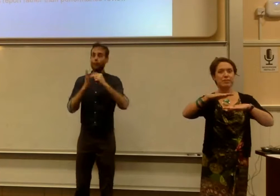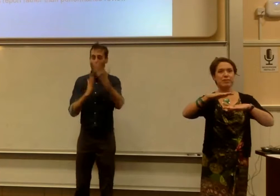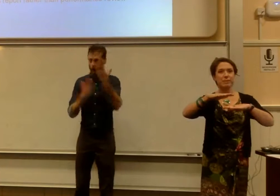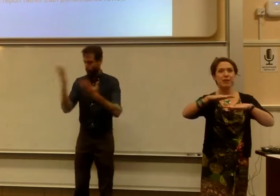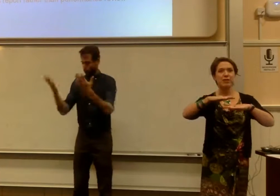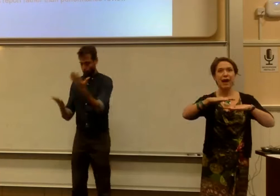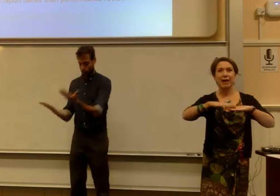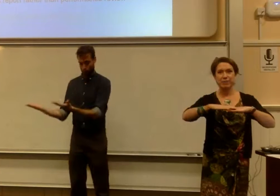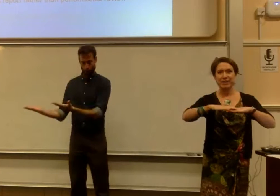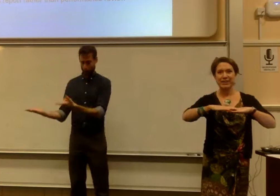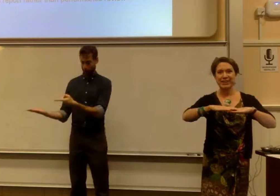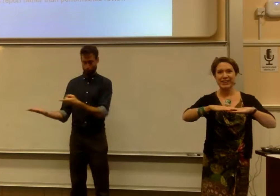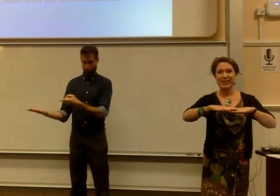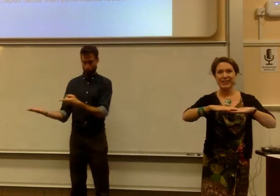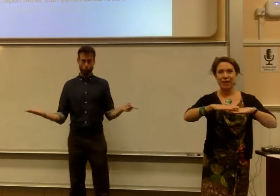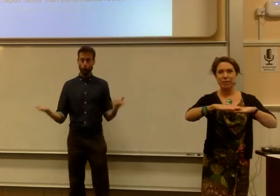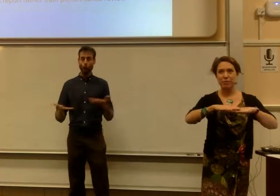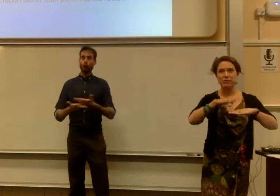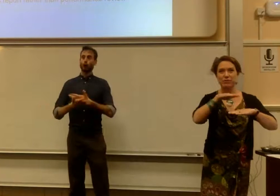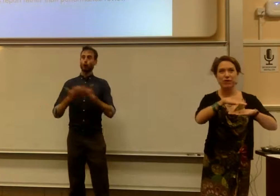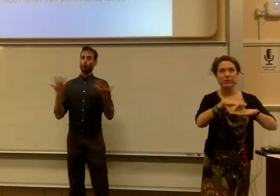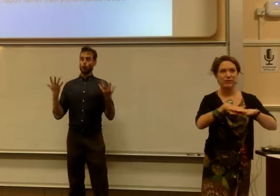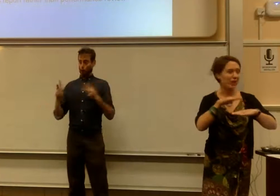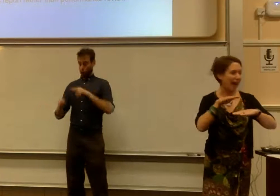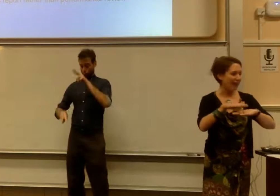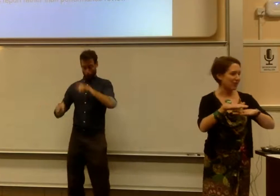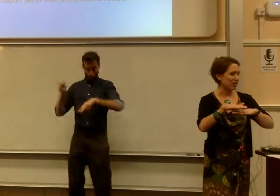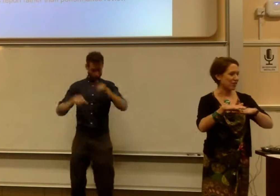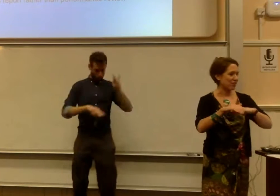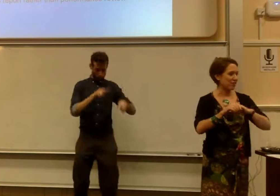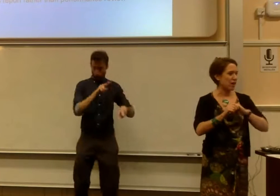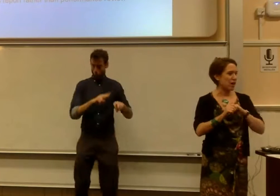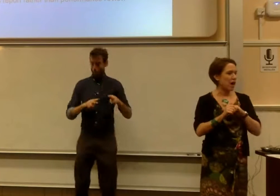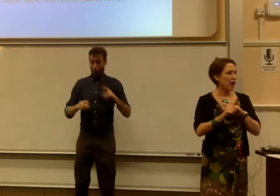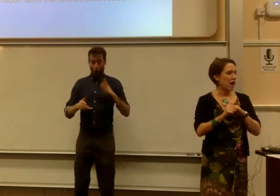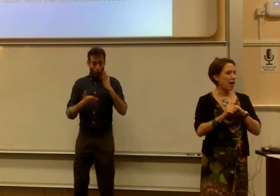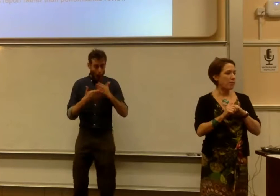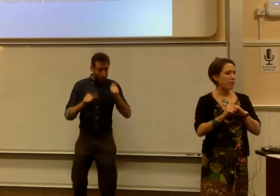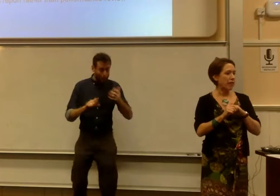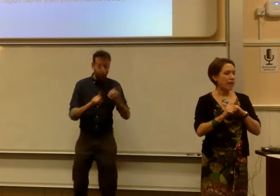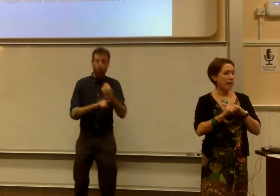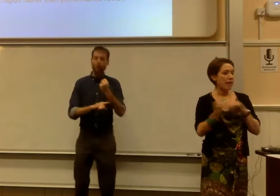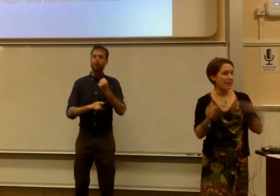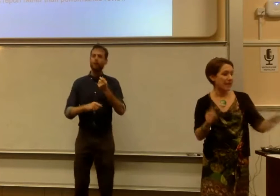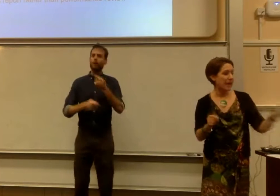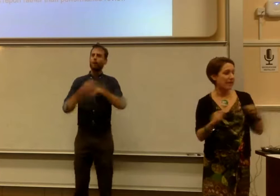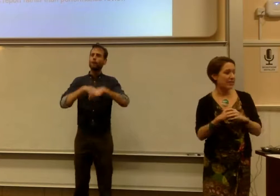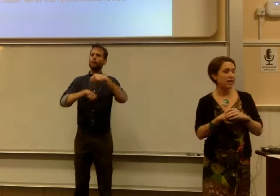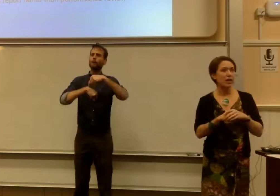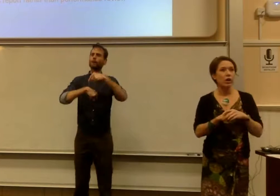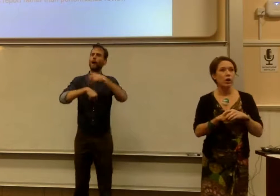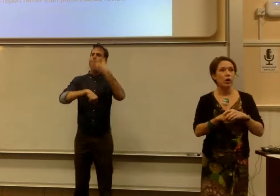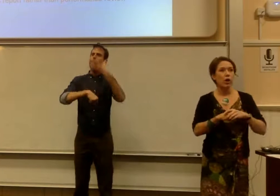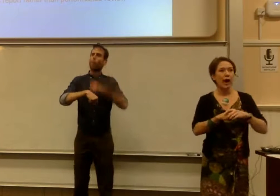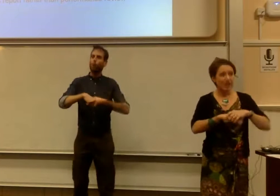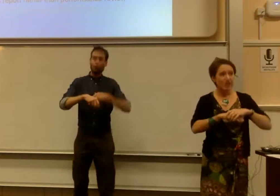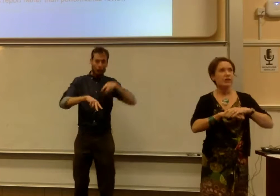reducing the amount of admin and allowing people to focus on action. That